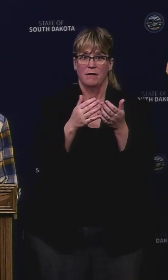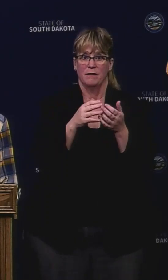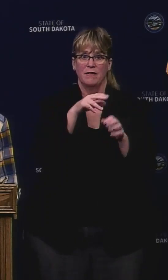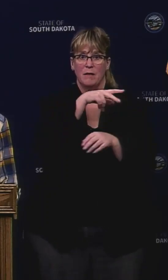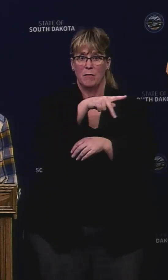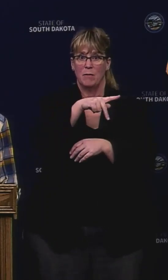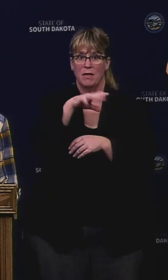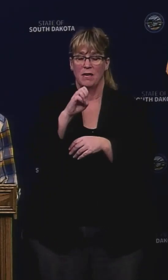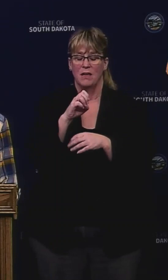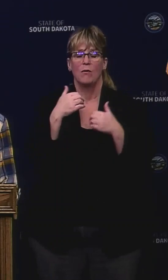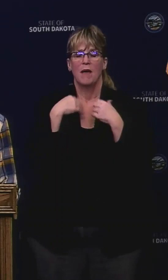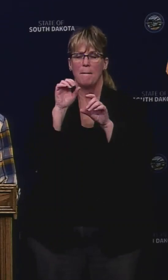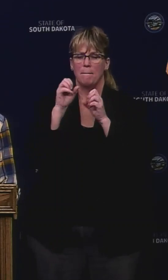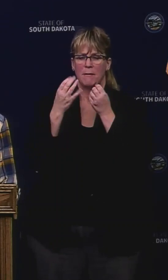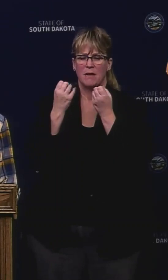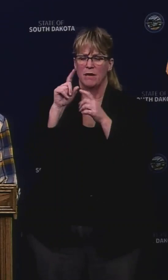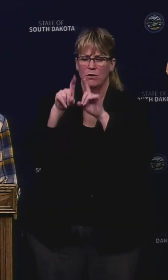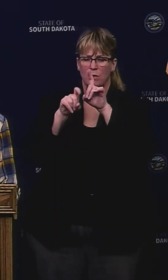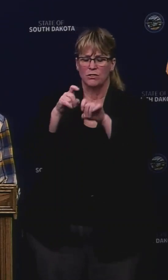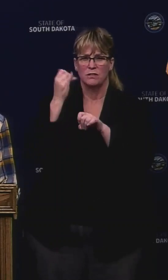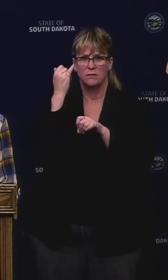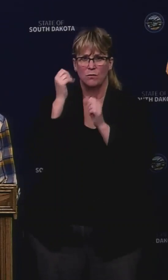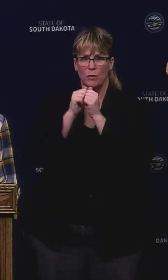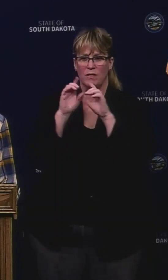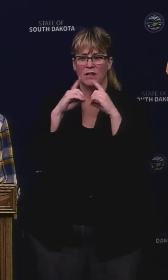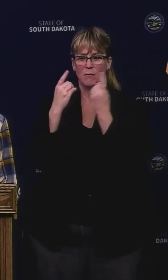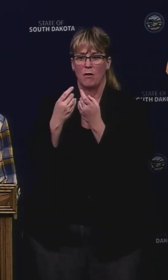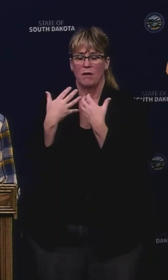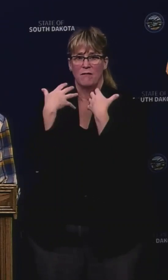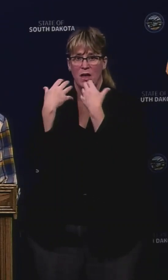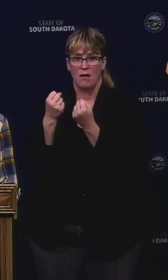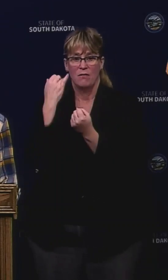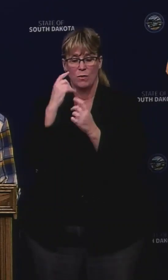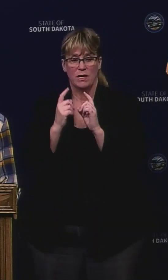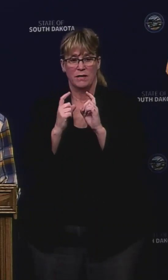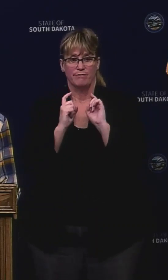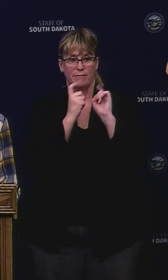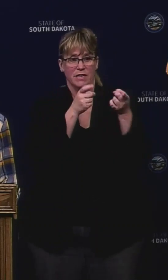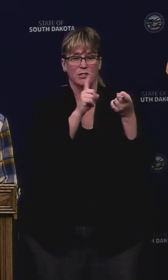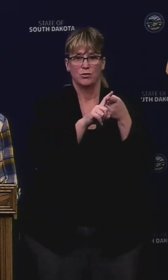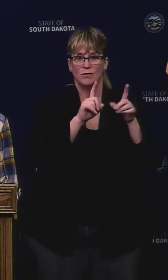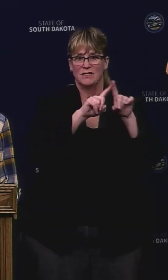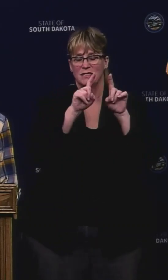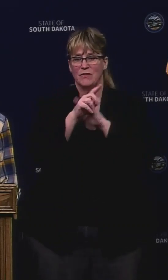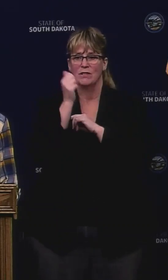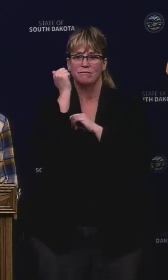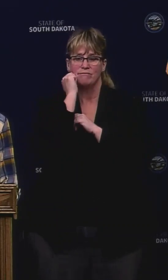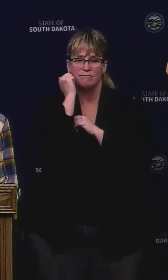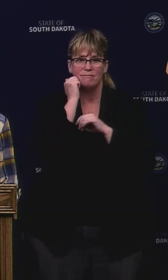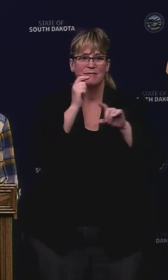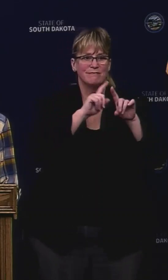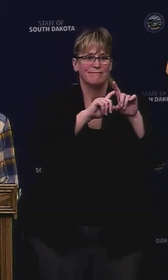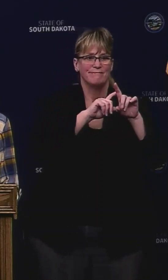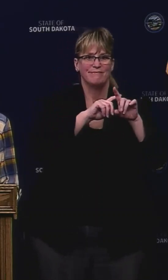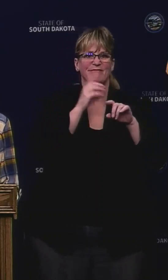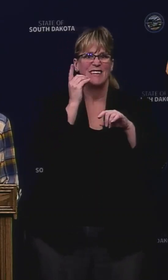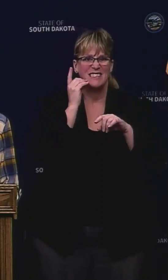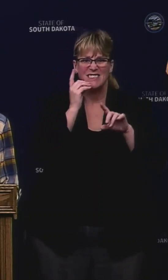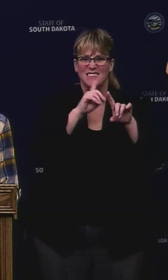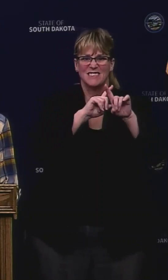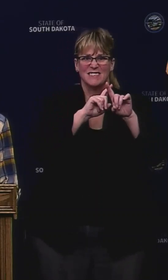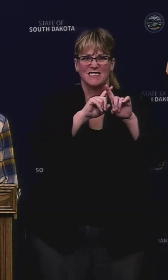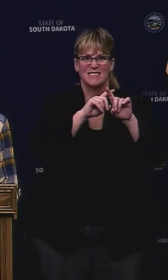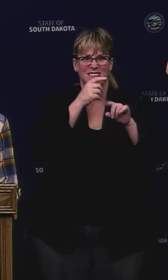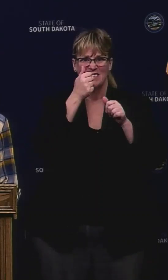lot of questions into the Department of Health on if we will be supplying that for them and all the different dentists or orthodontists and those individuals, and